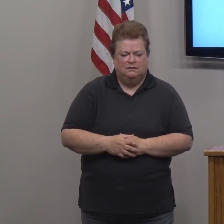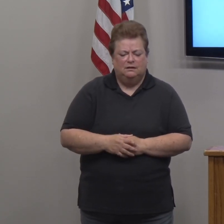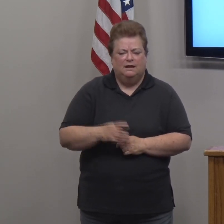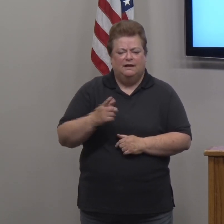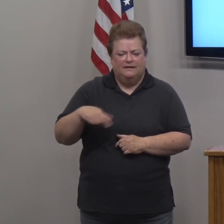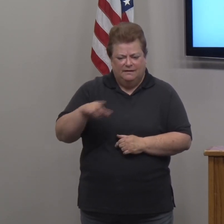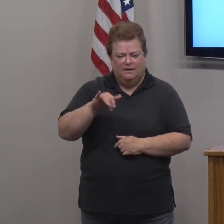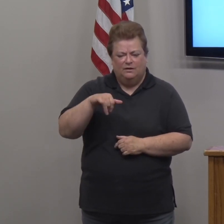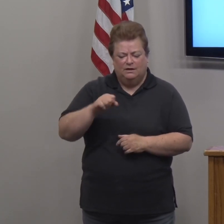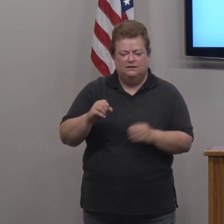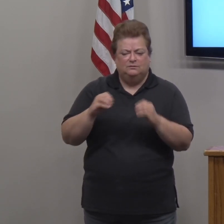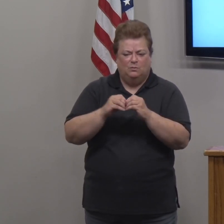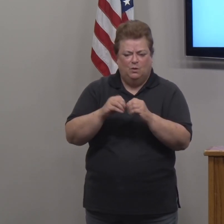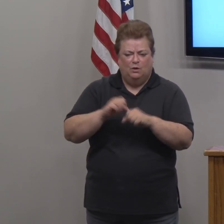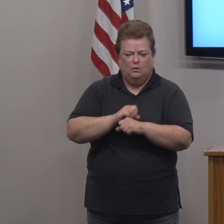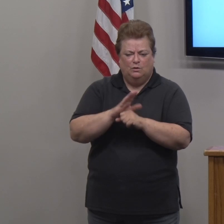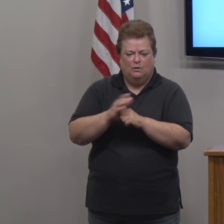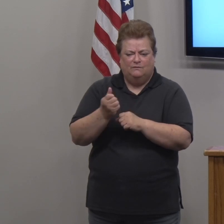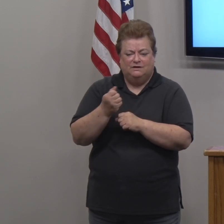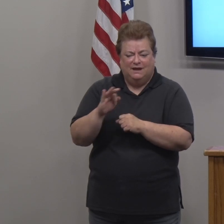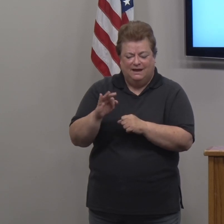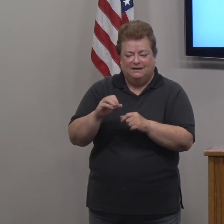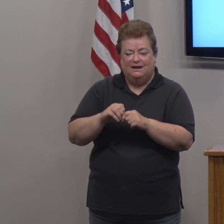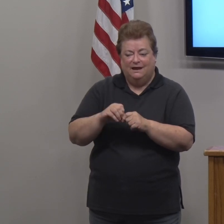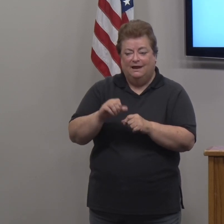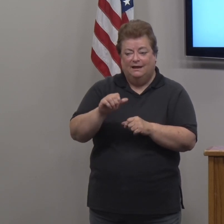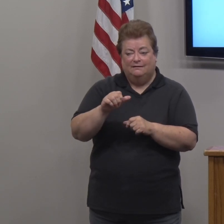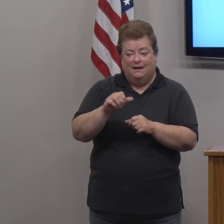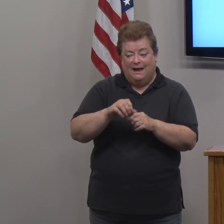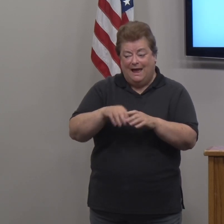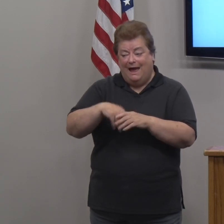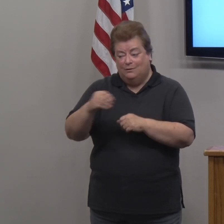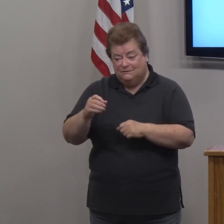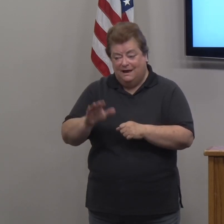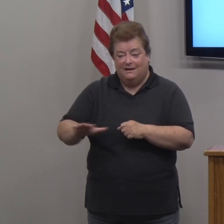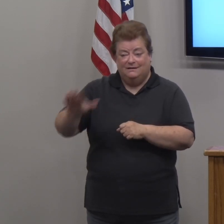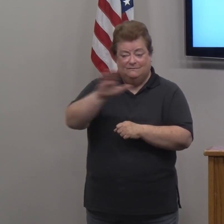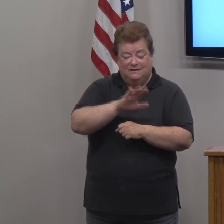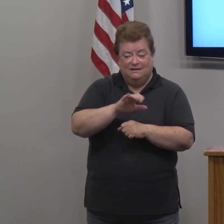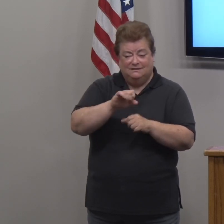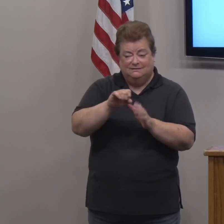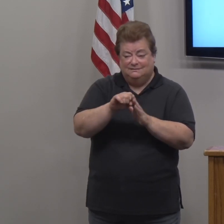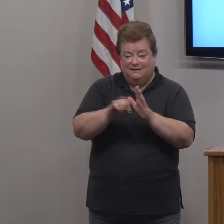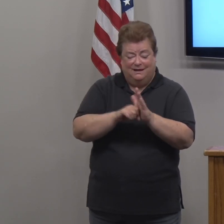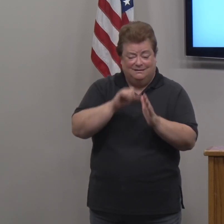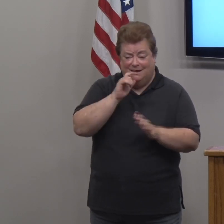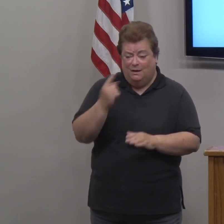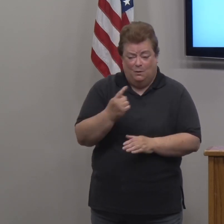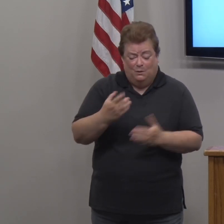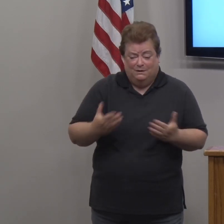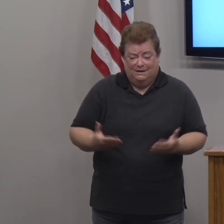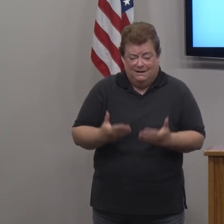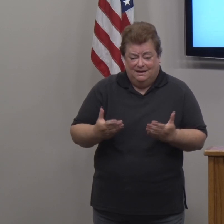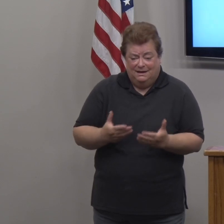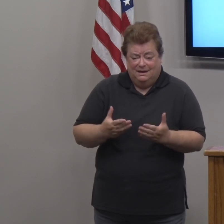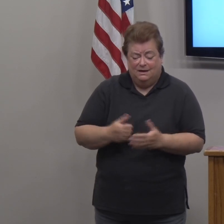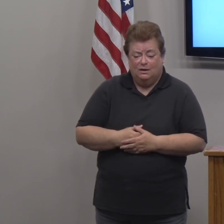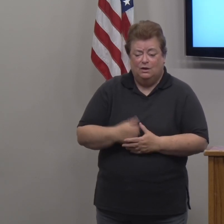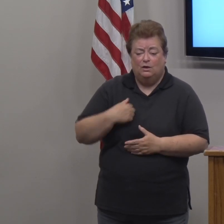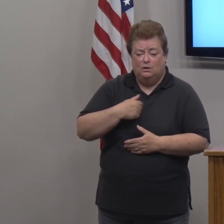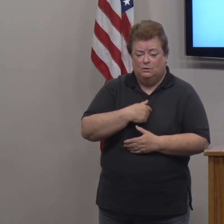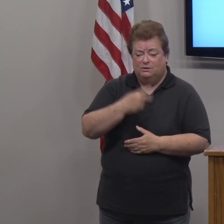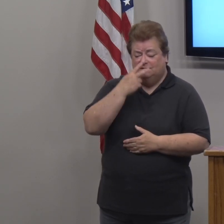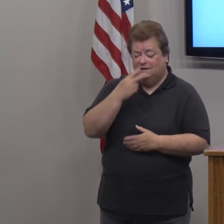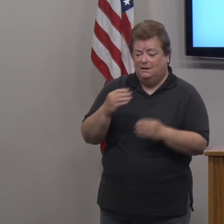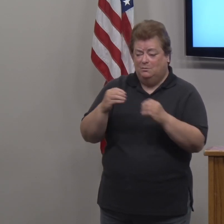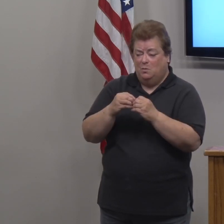more COVID-19 in the rest of the state also. It's not just here. And so we are seeing more cases in some of the rural areas than